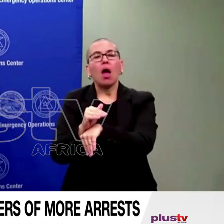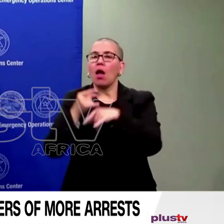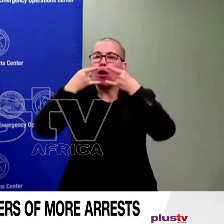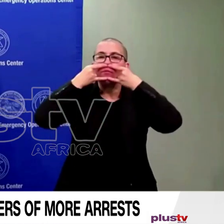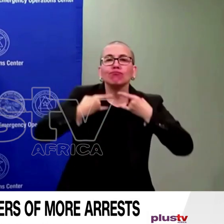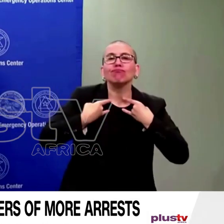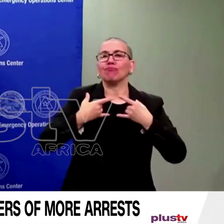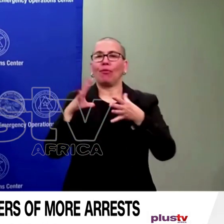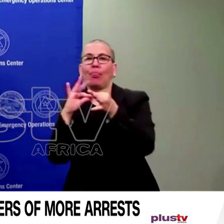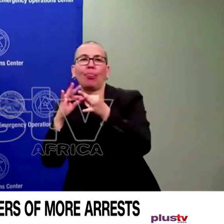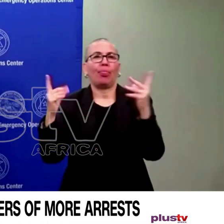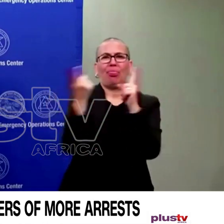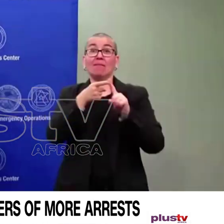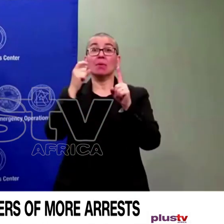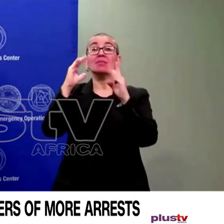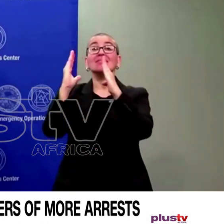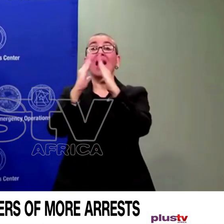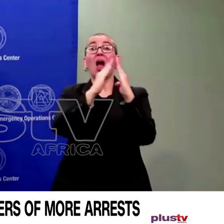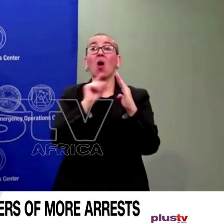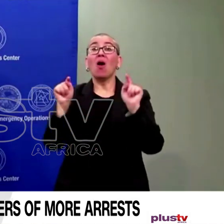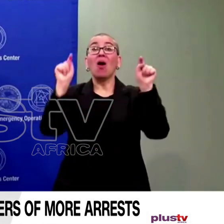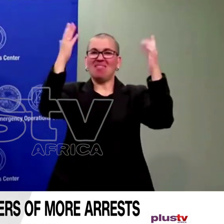were to cause confusion and take advantage of this situation.